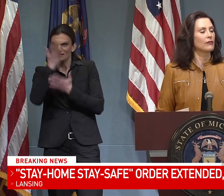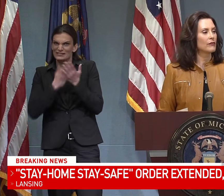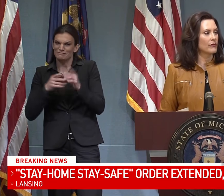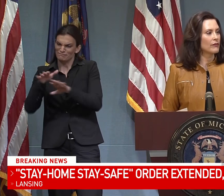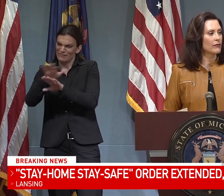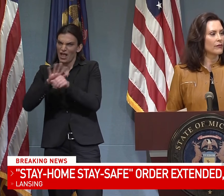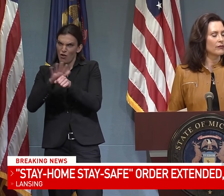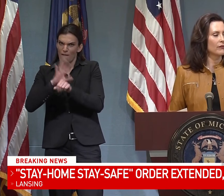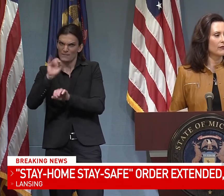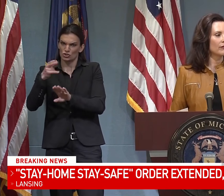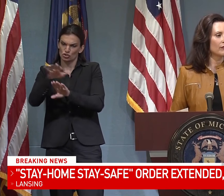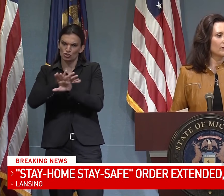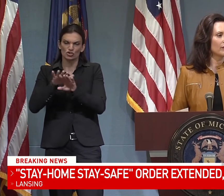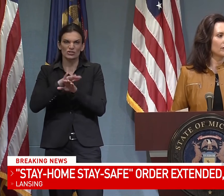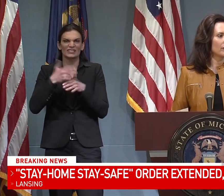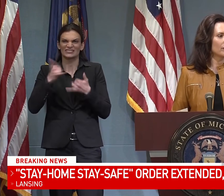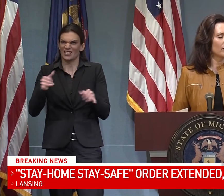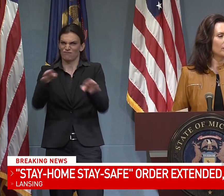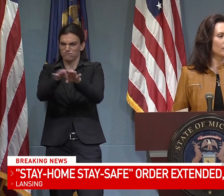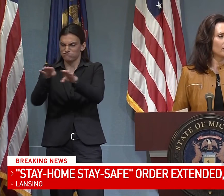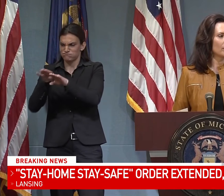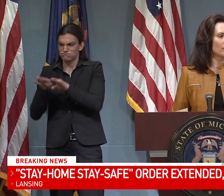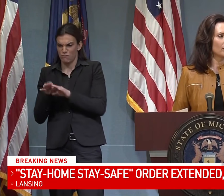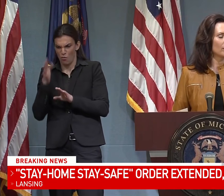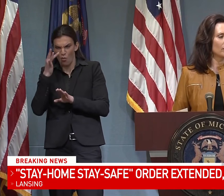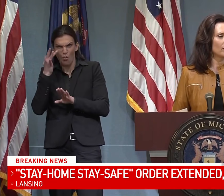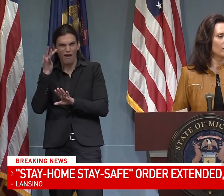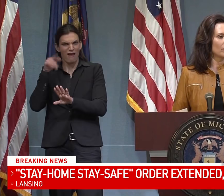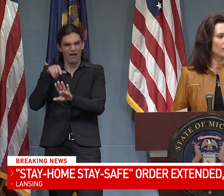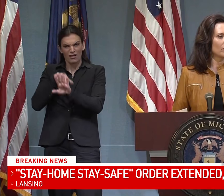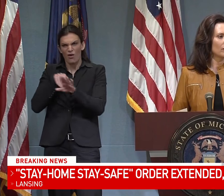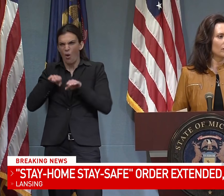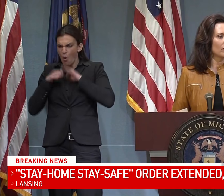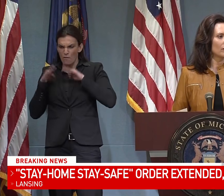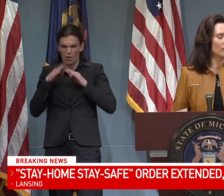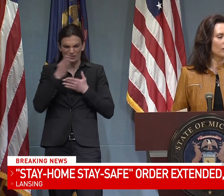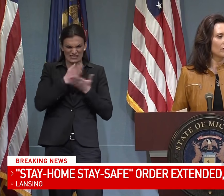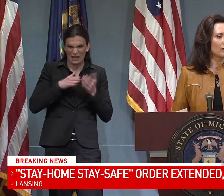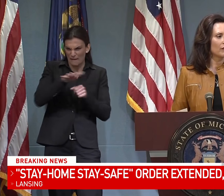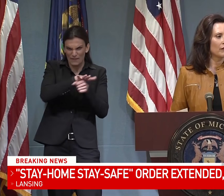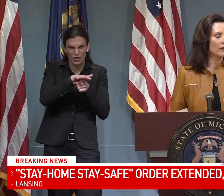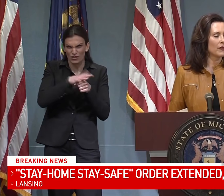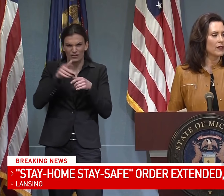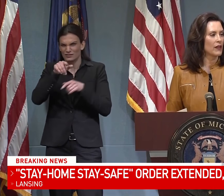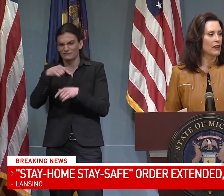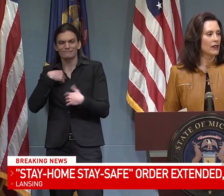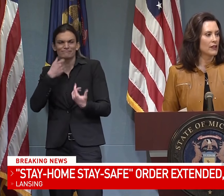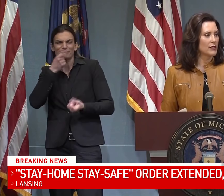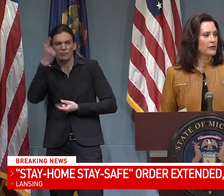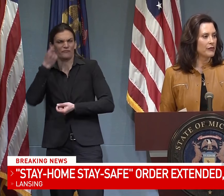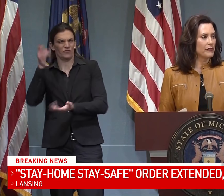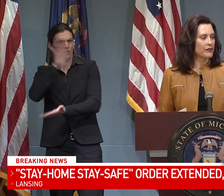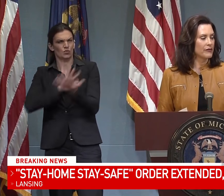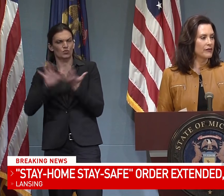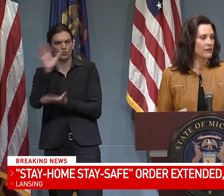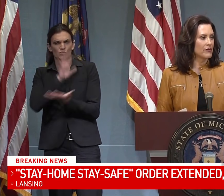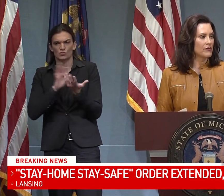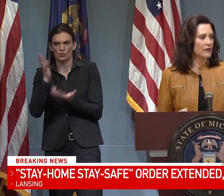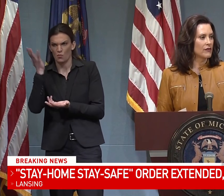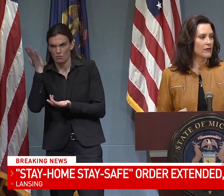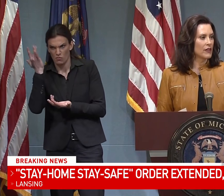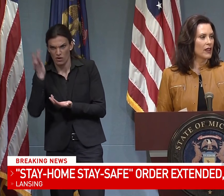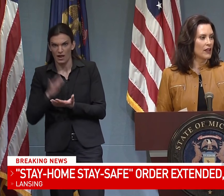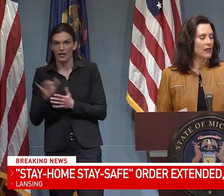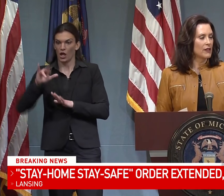that you have on there, but it seems like this is a statewide thing. Why aren't you using the regions to reopen other places of the state, like